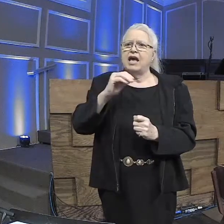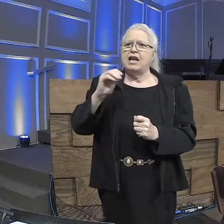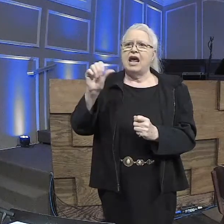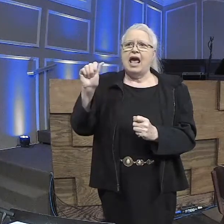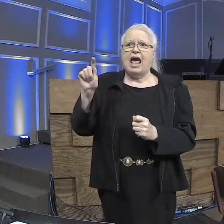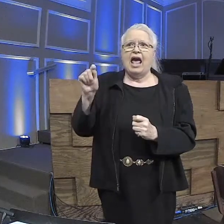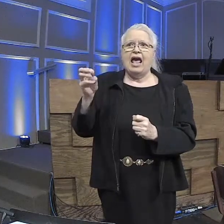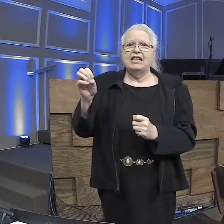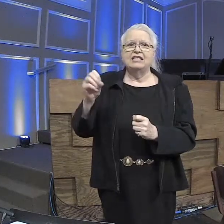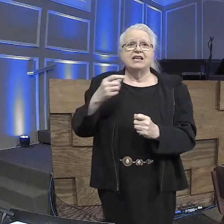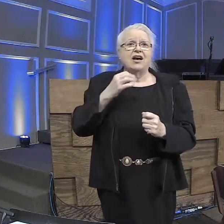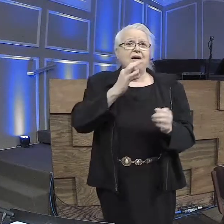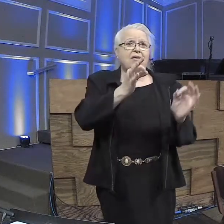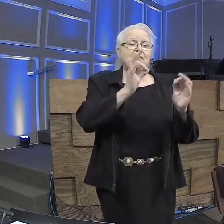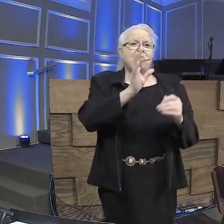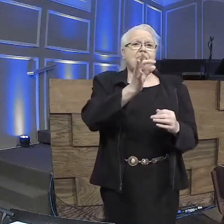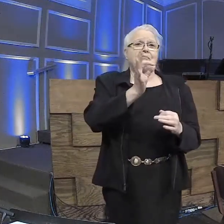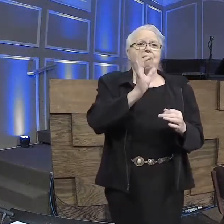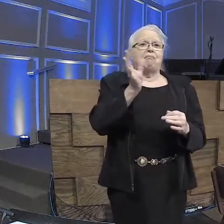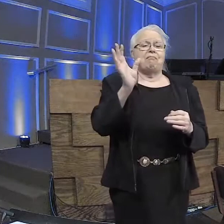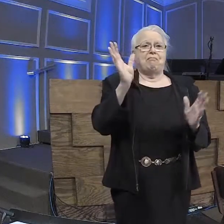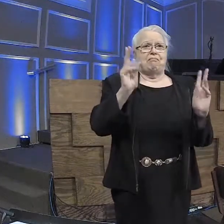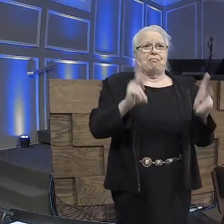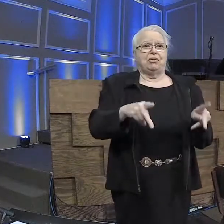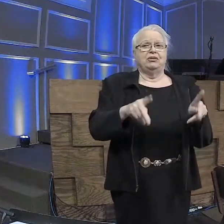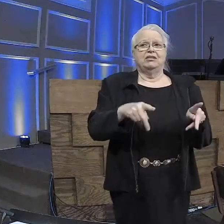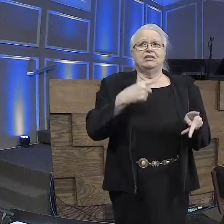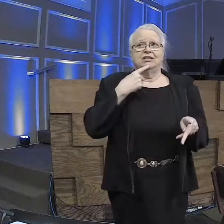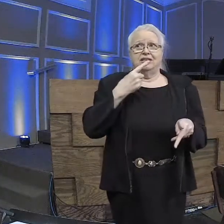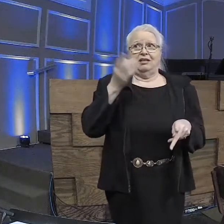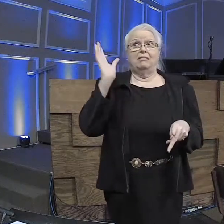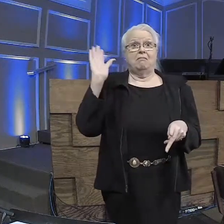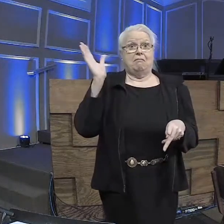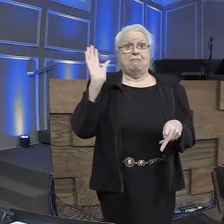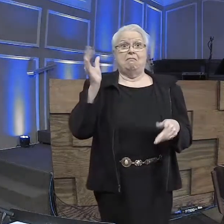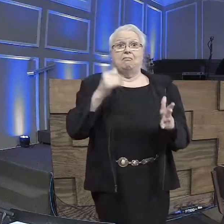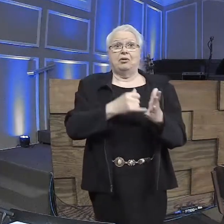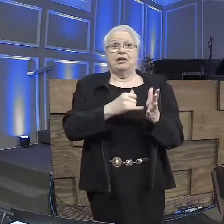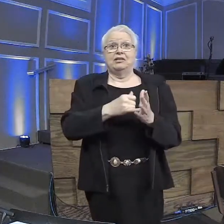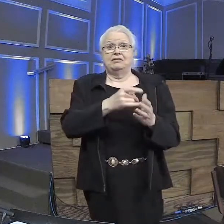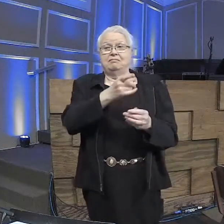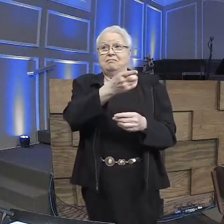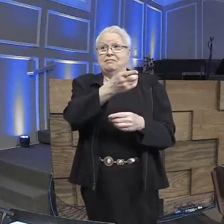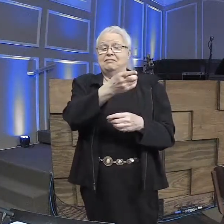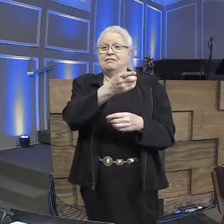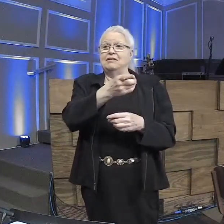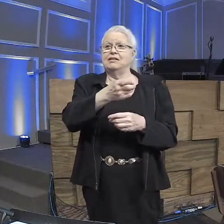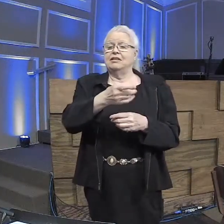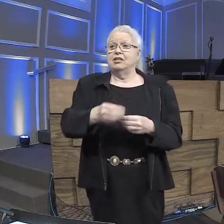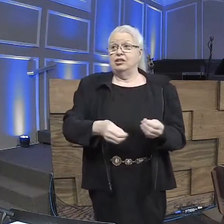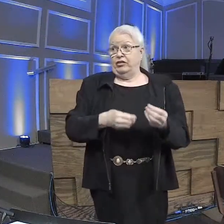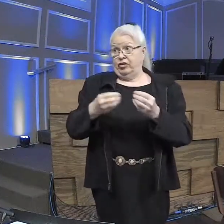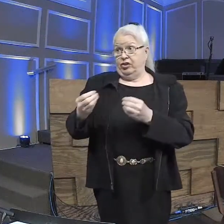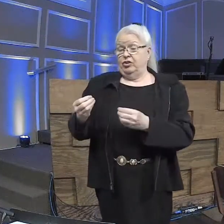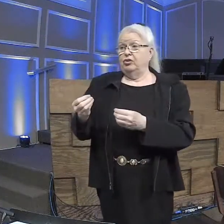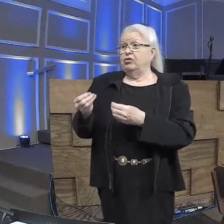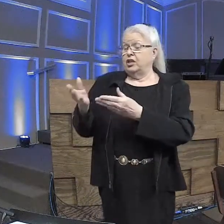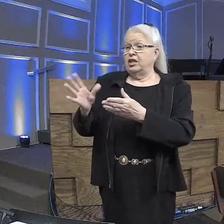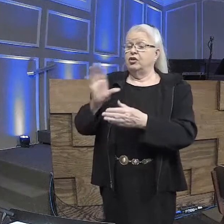I'm just telling you, you walk into the university classroom today and you take a Christian worldview in there, you know what? You'll be